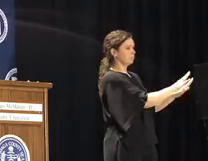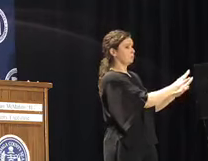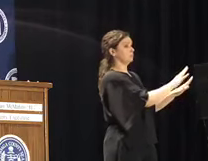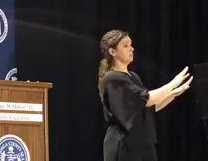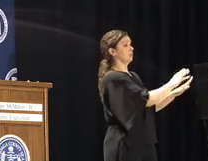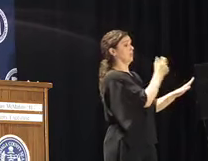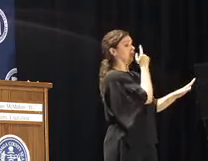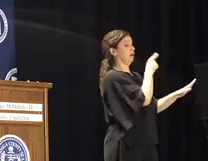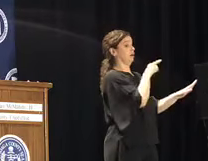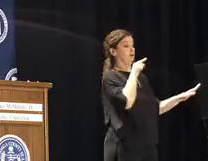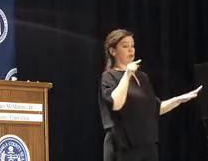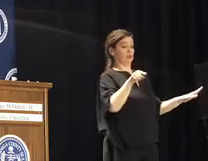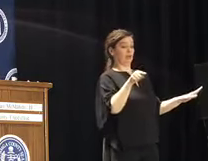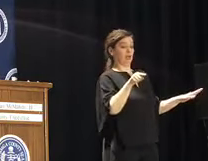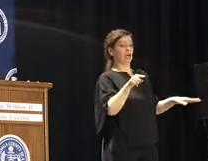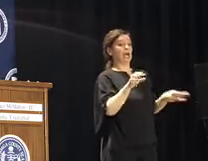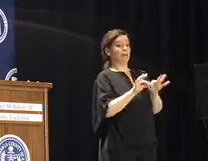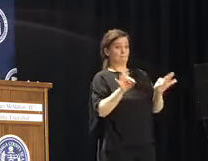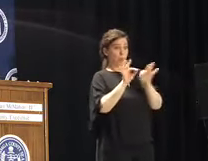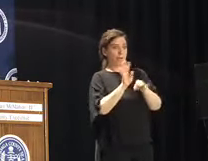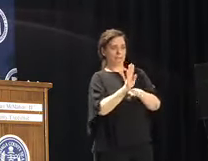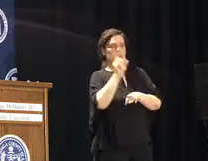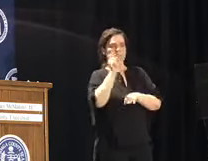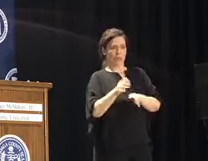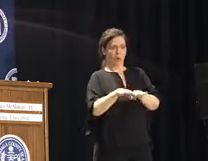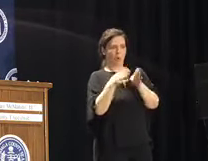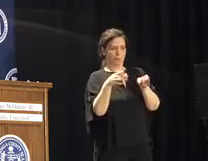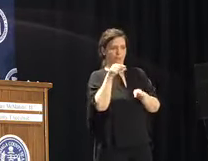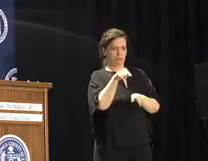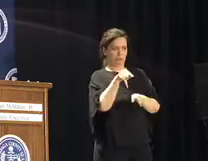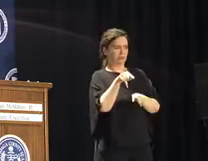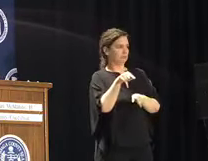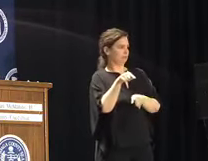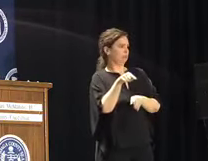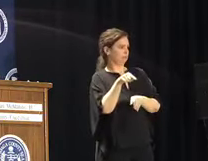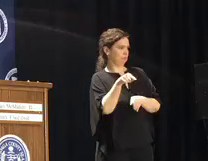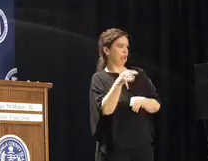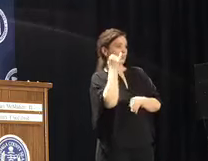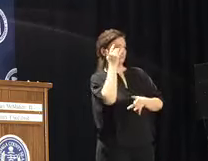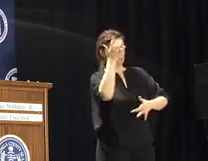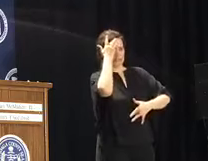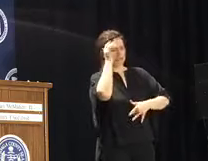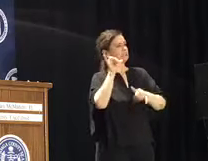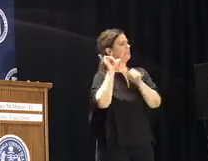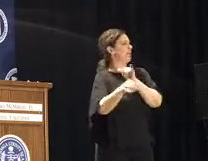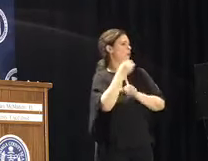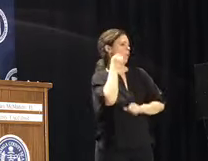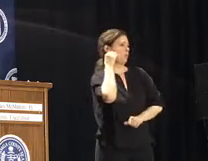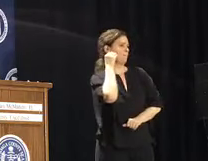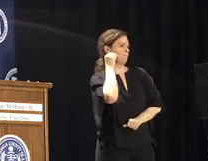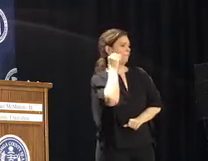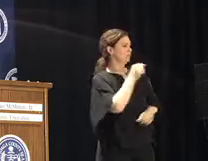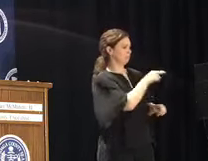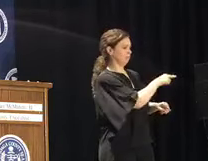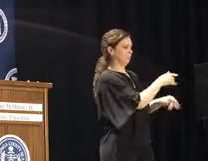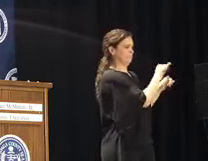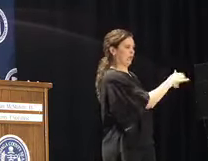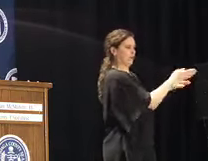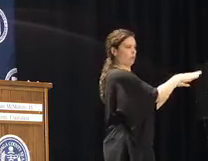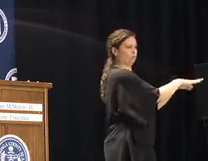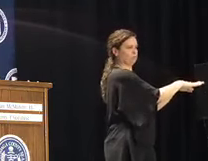we'll continue to we'll continue to see this hopefully going in the right direction. So overall, 5% of those